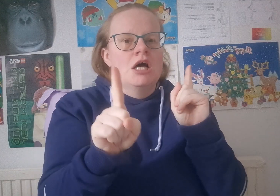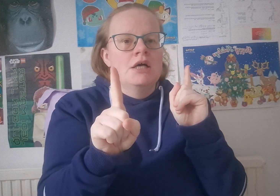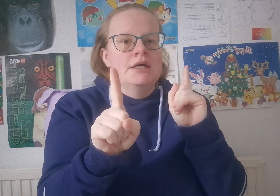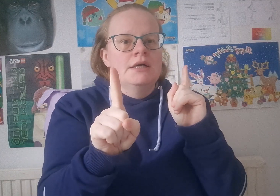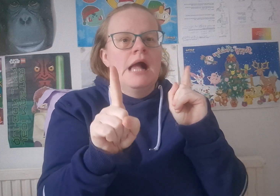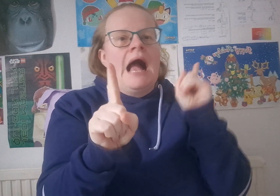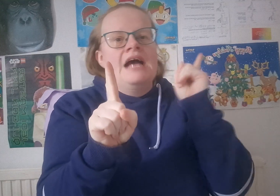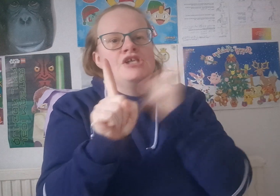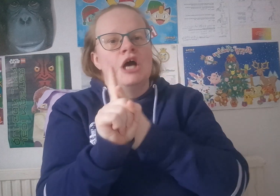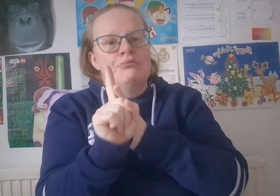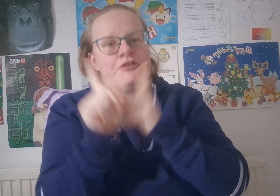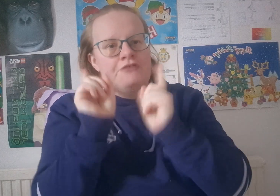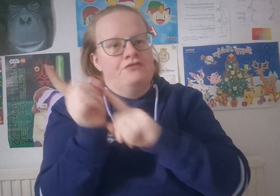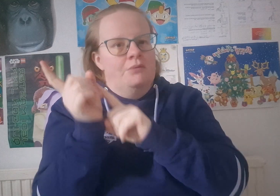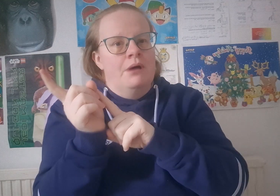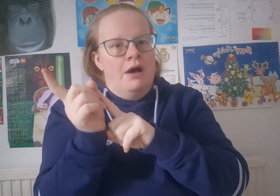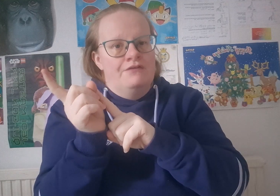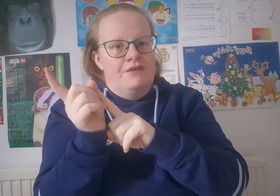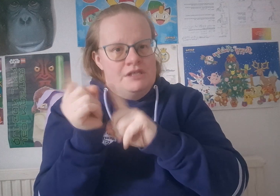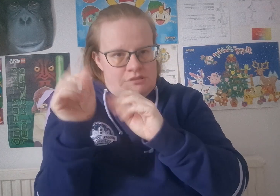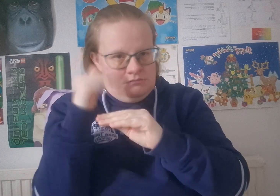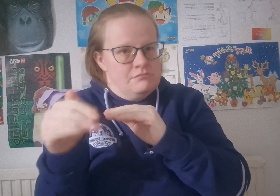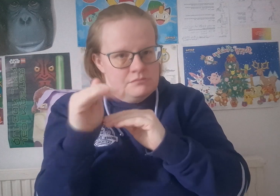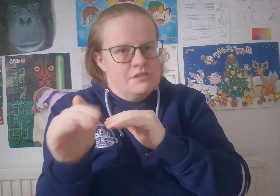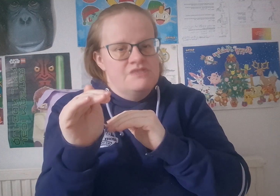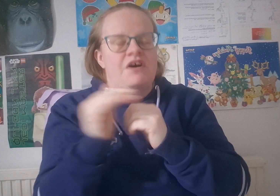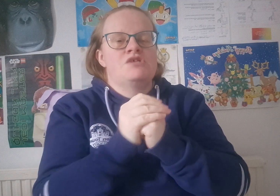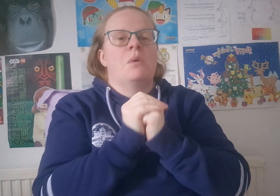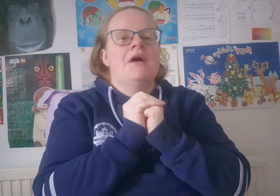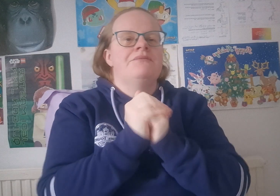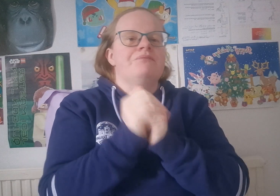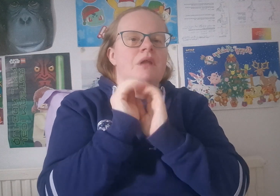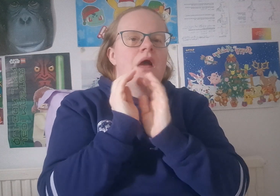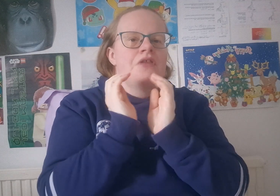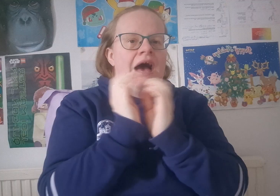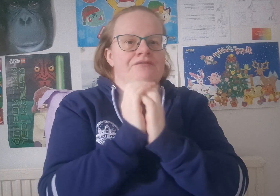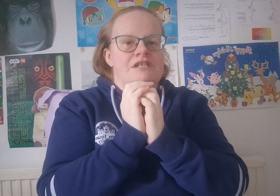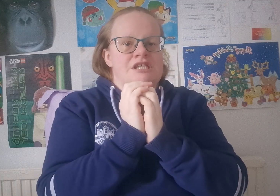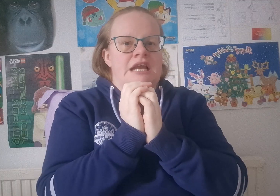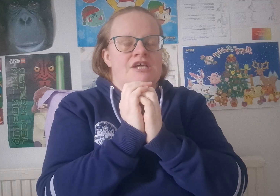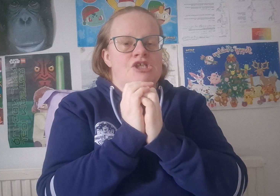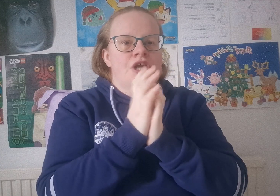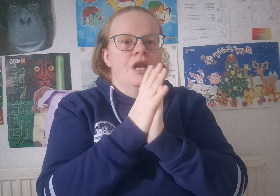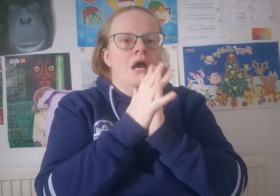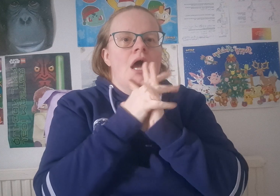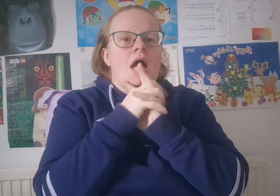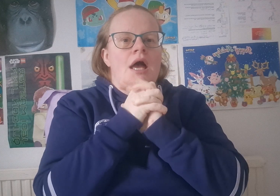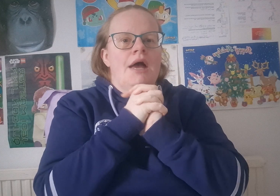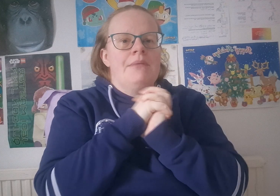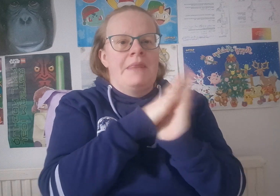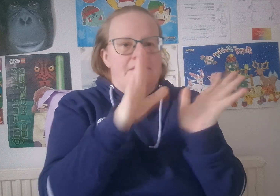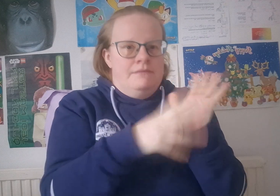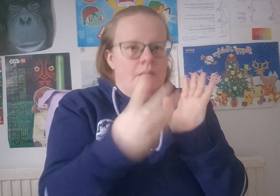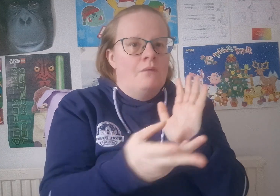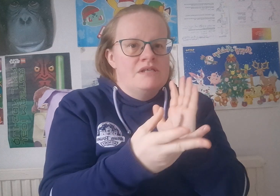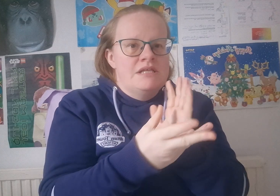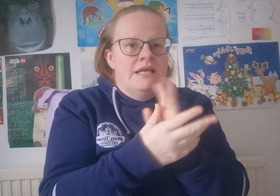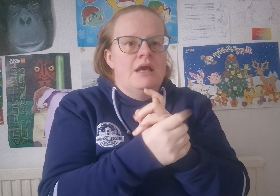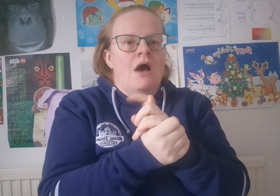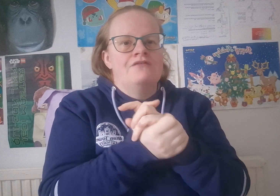her and her brother from his first wife that have this connection, and then obviously her